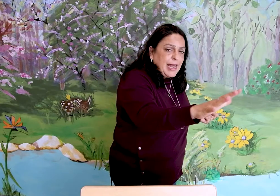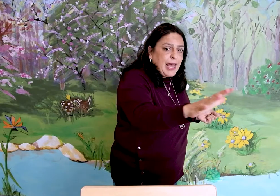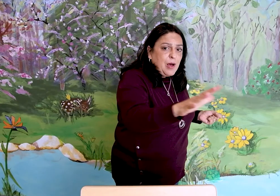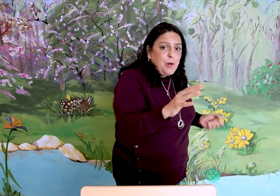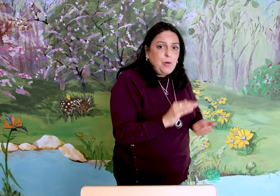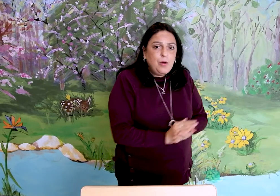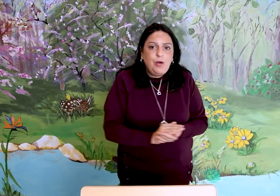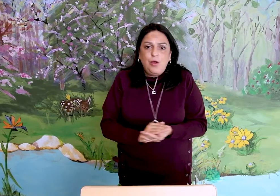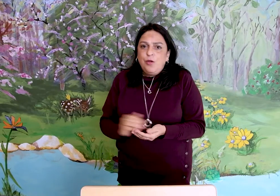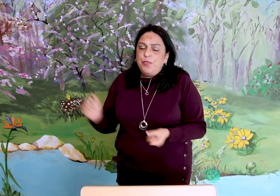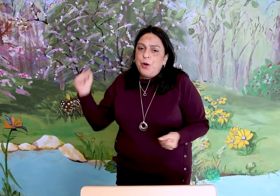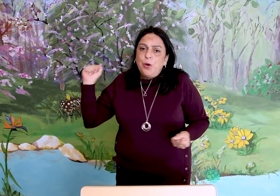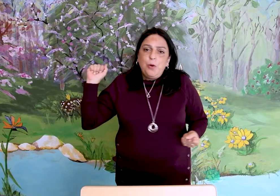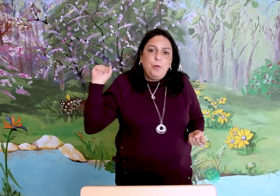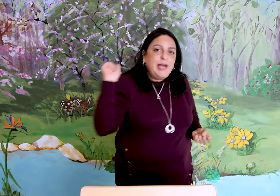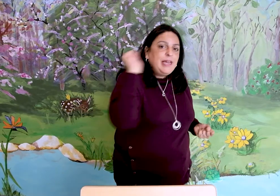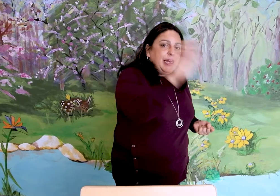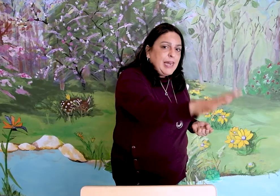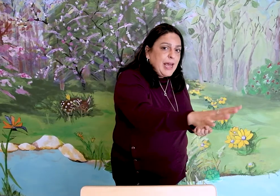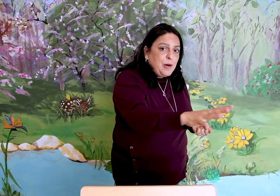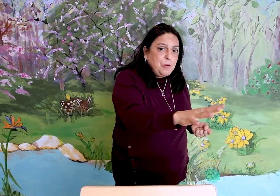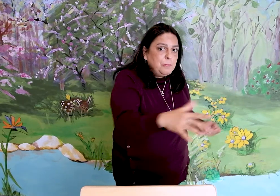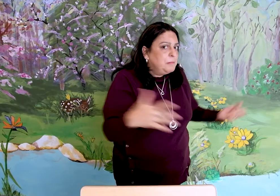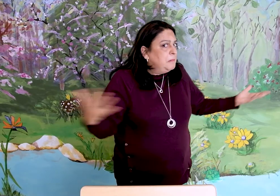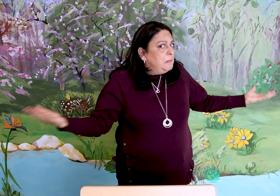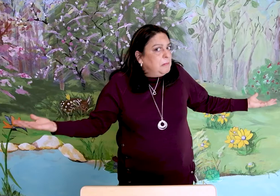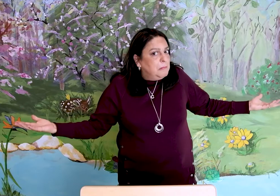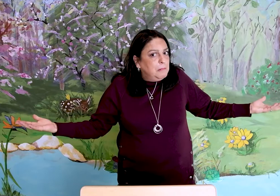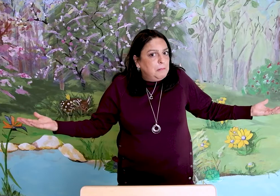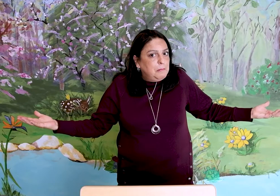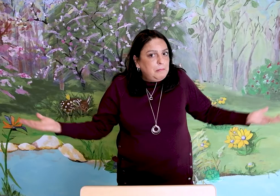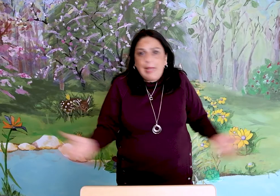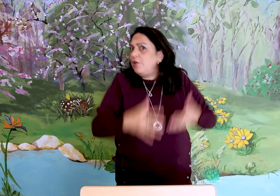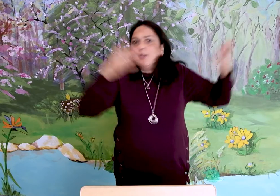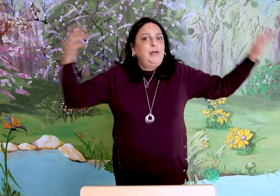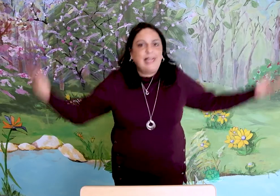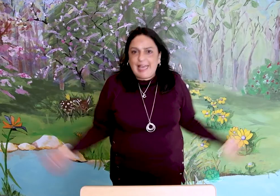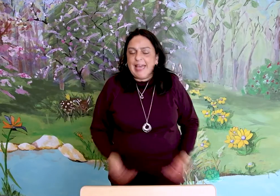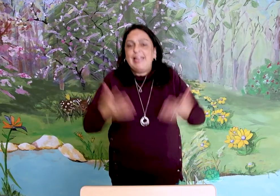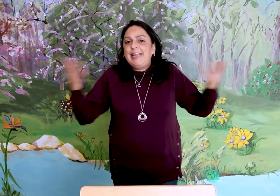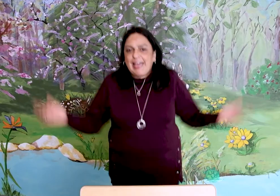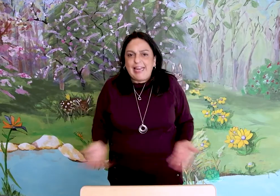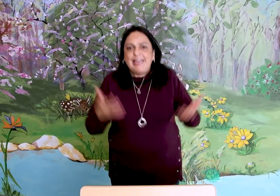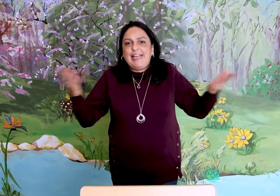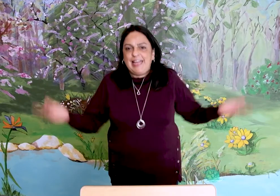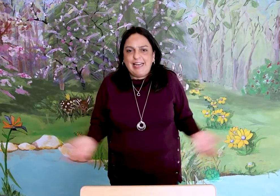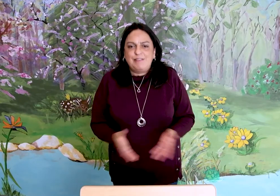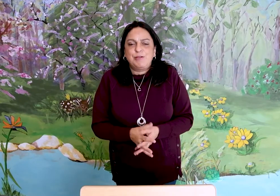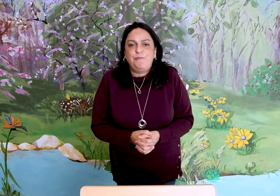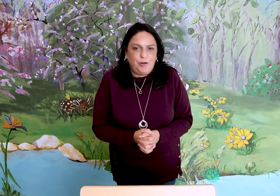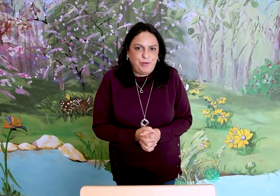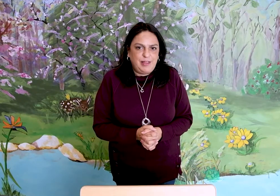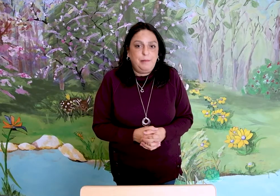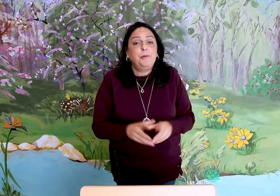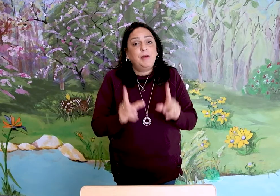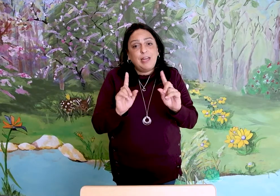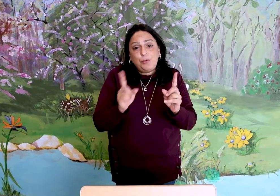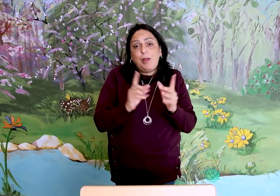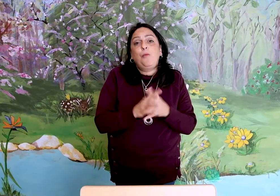now, throw it now. And you can do it again and again and again and have some fun with it. But we're gonna do it one